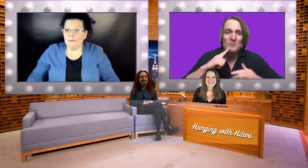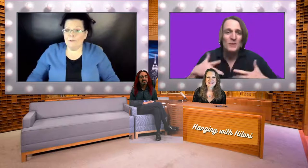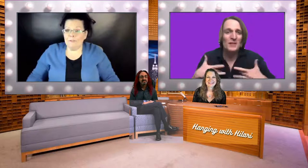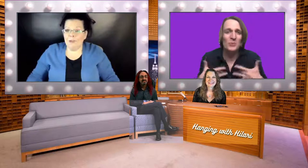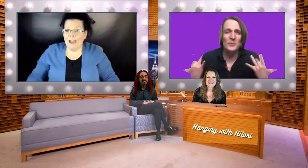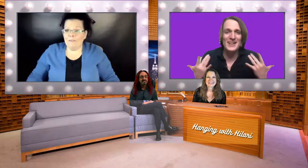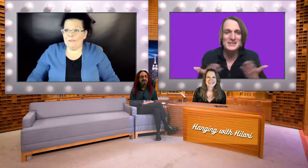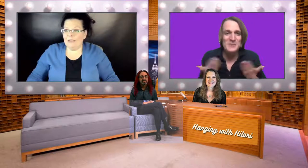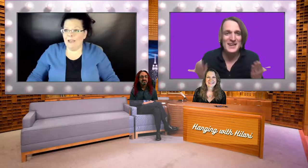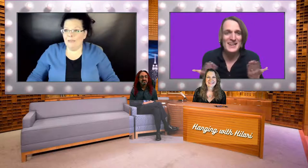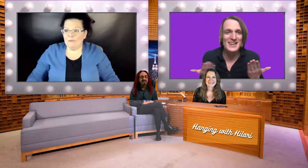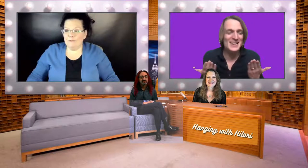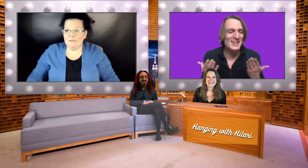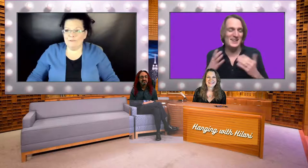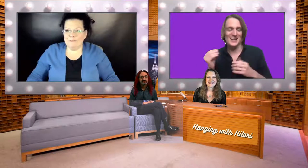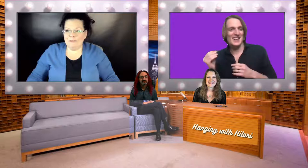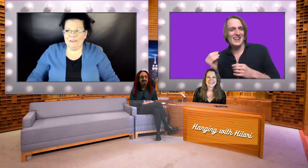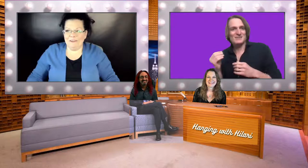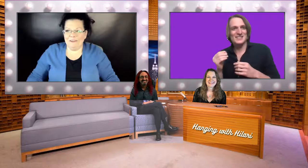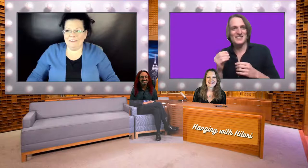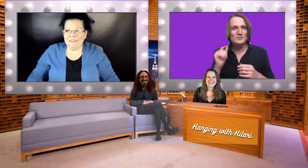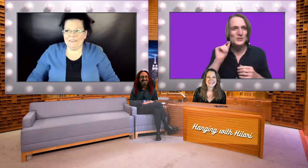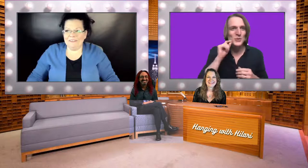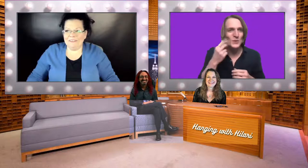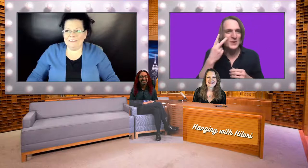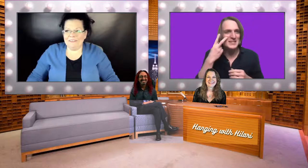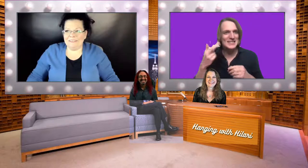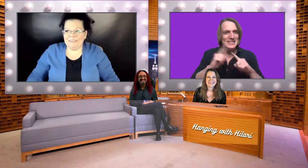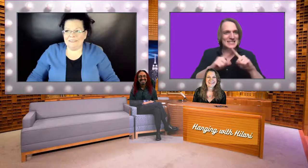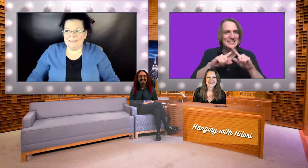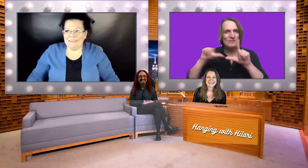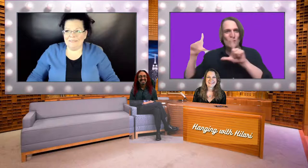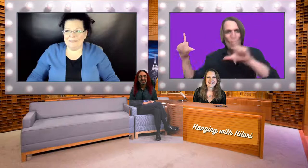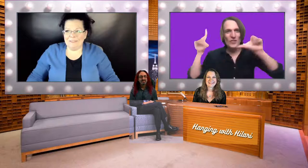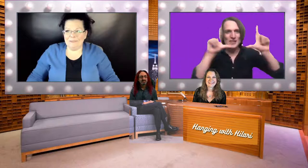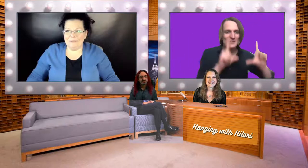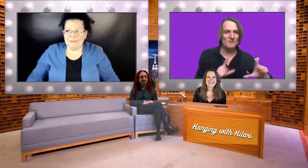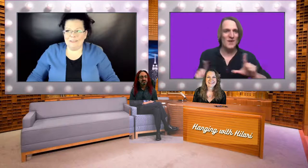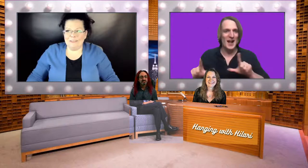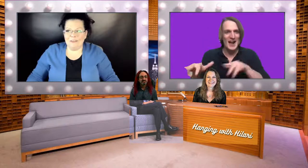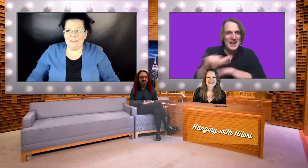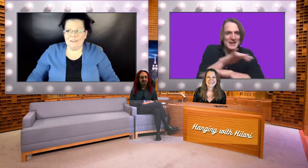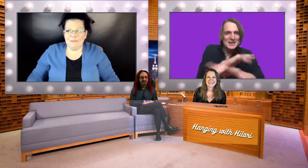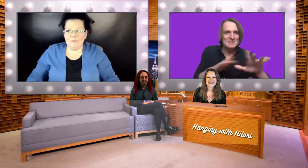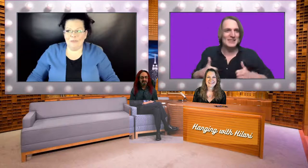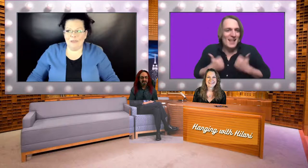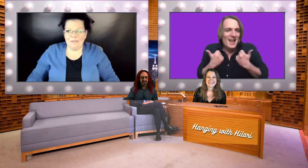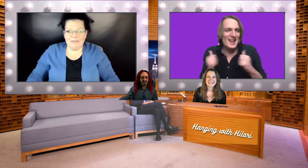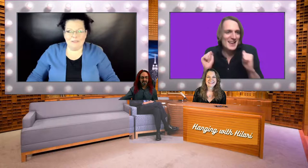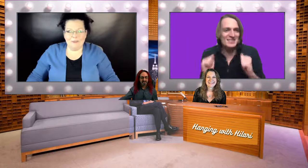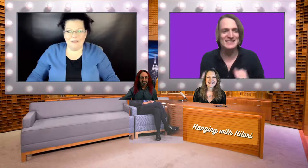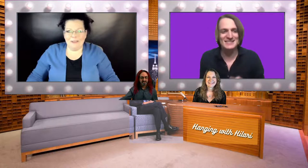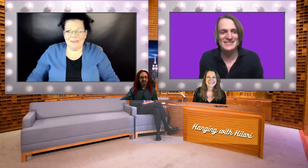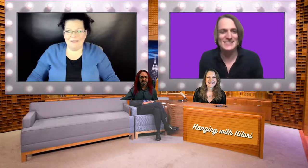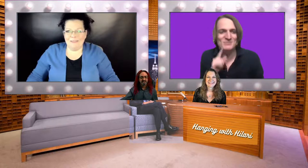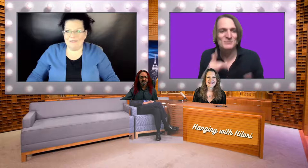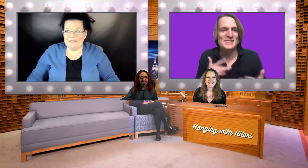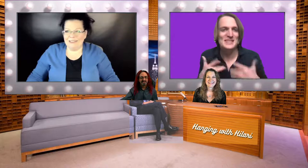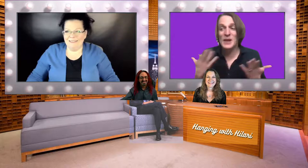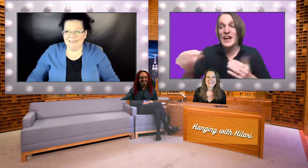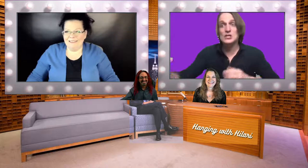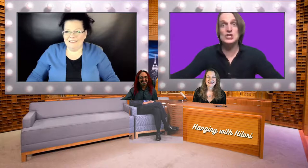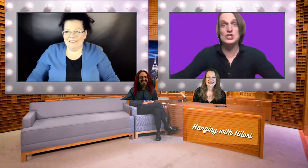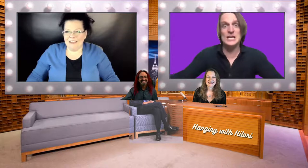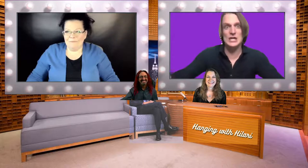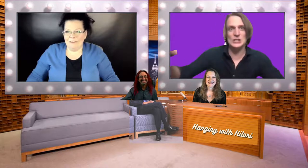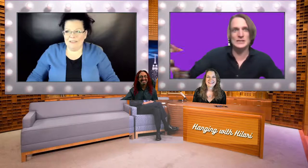Thank you so much for having me. I am thrilled to be here. It's just really cool to see all the different frames that's going on here on the